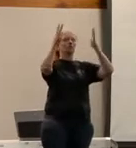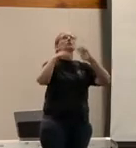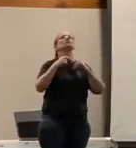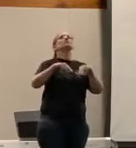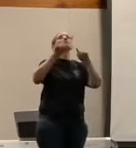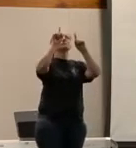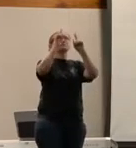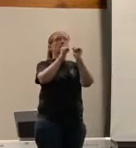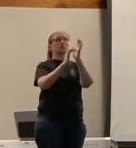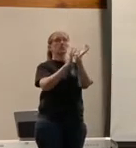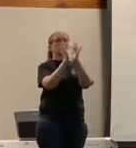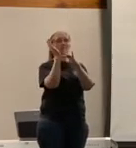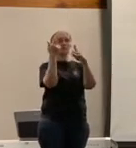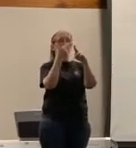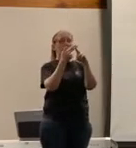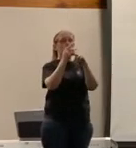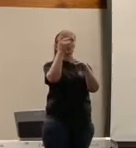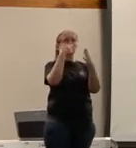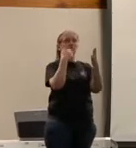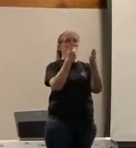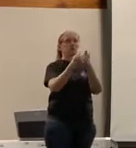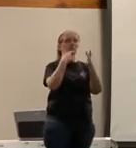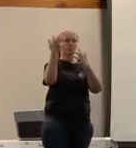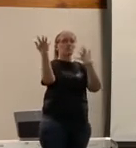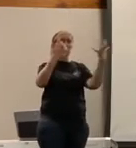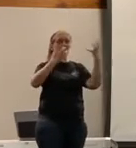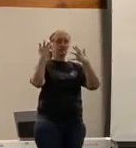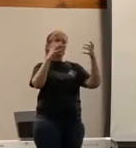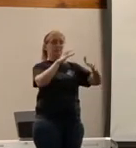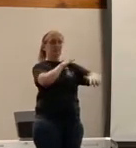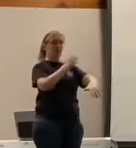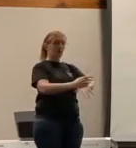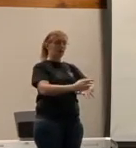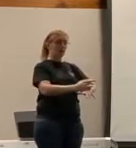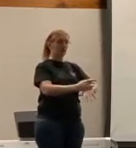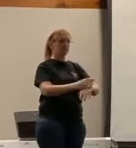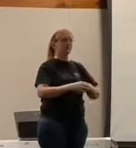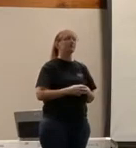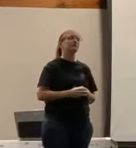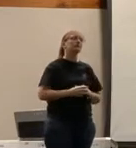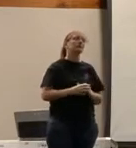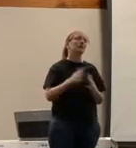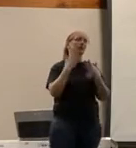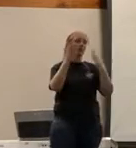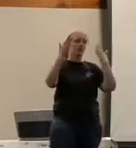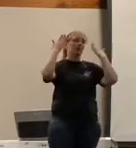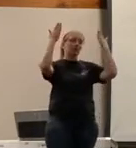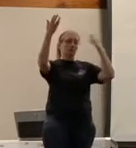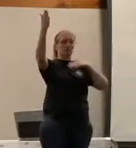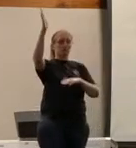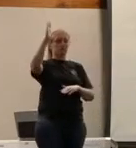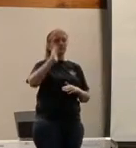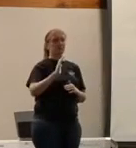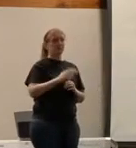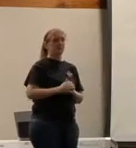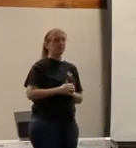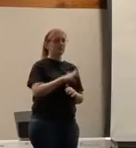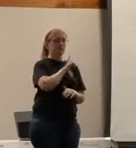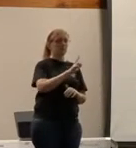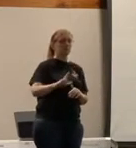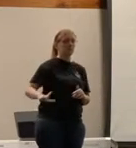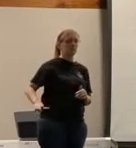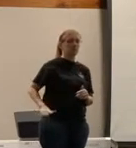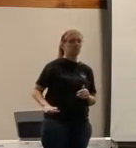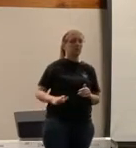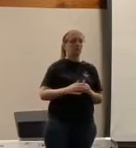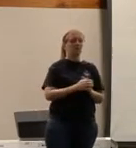name. For you are good and you are mighty and you are powerful. Father, we thank you, God. Lord, that we get